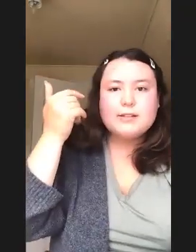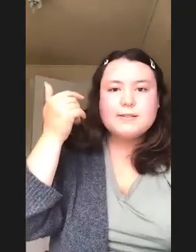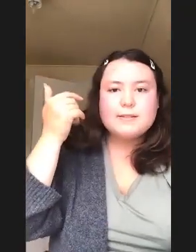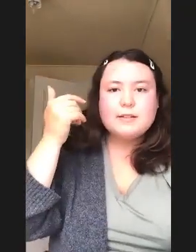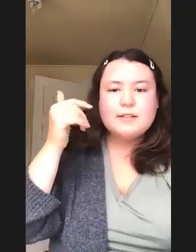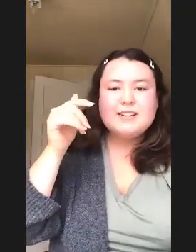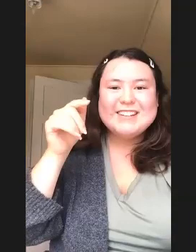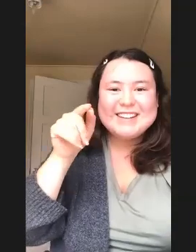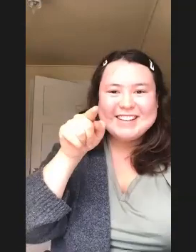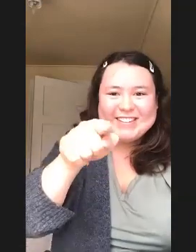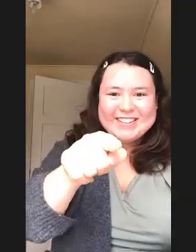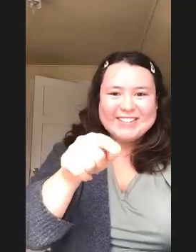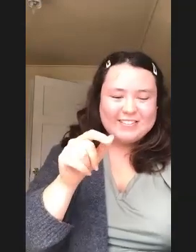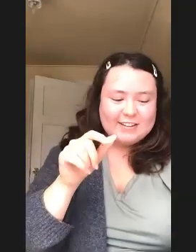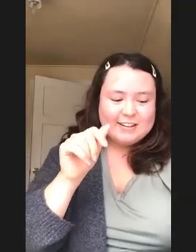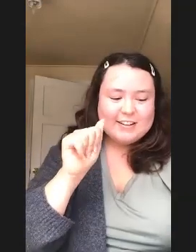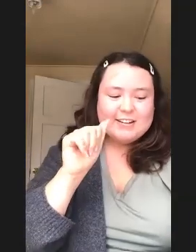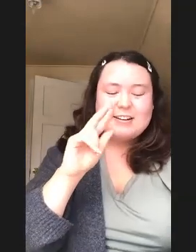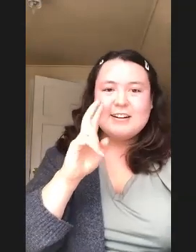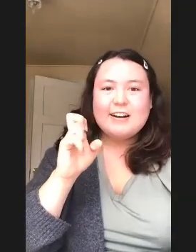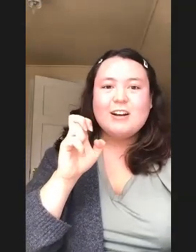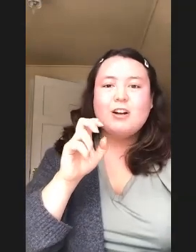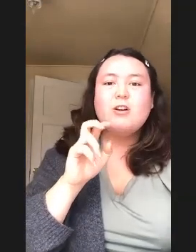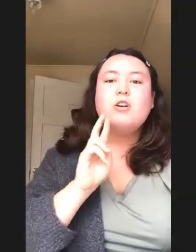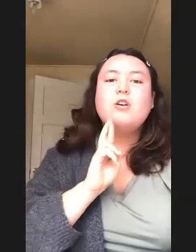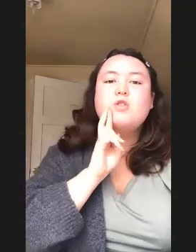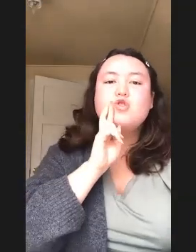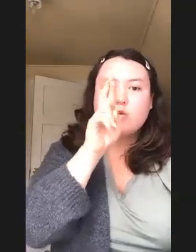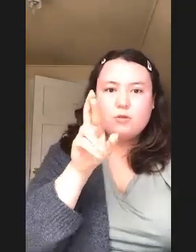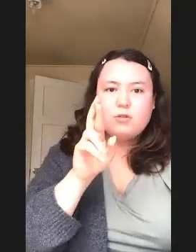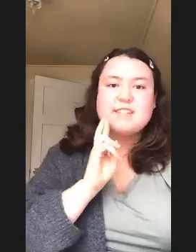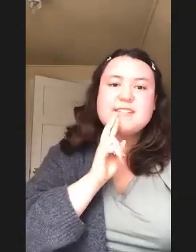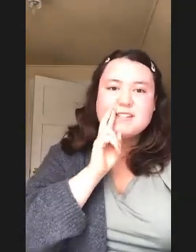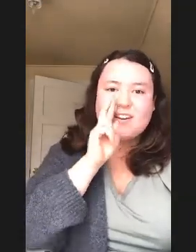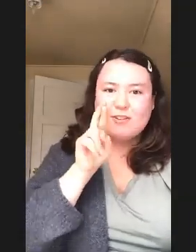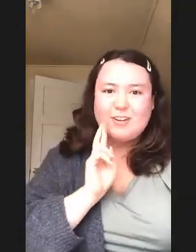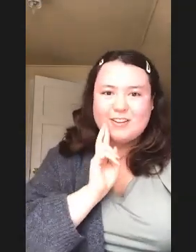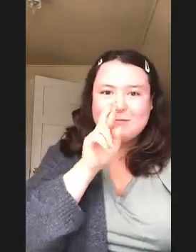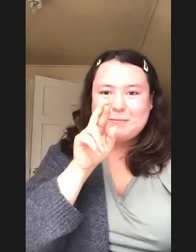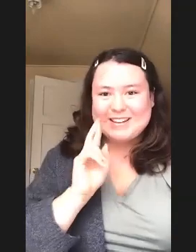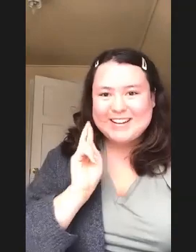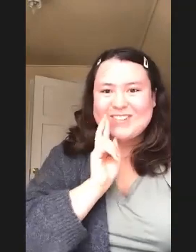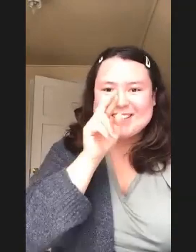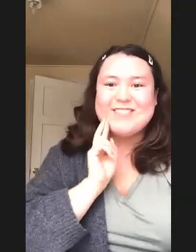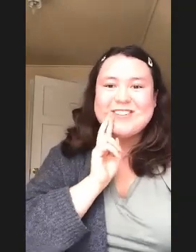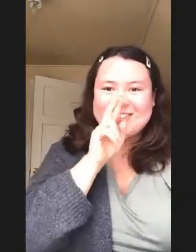because you are true. This is the sign for really, but I'm using it for true.